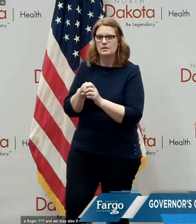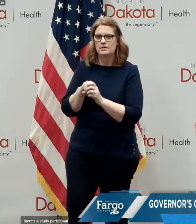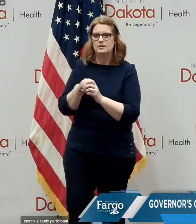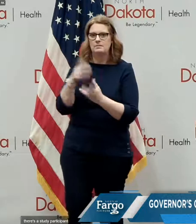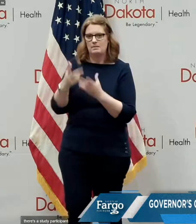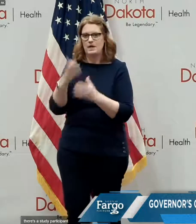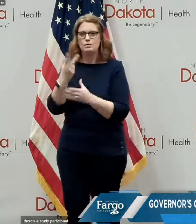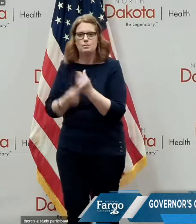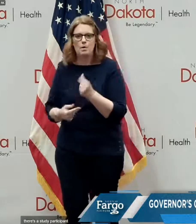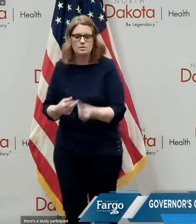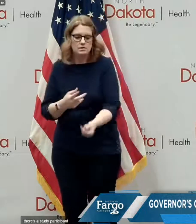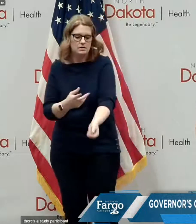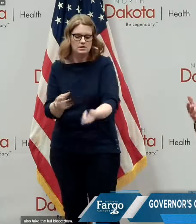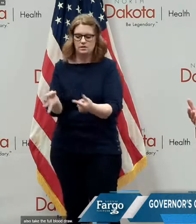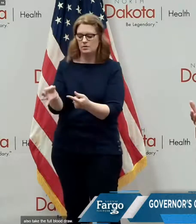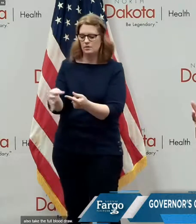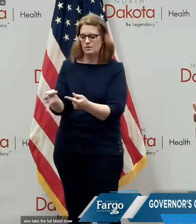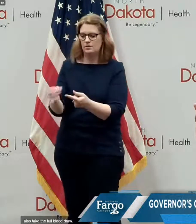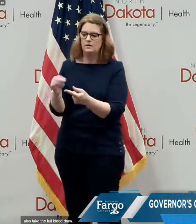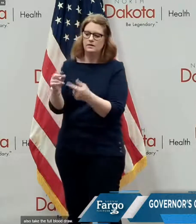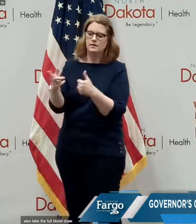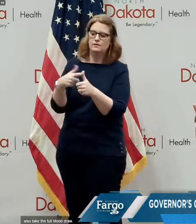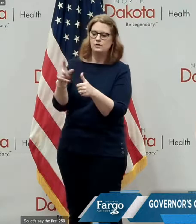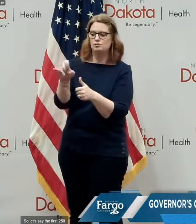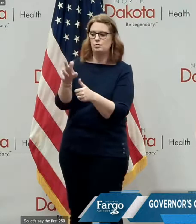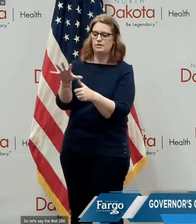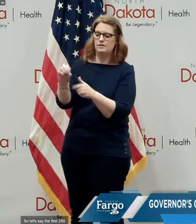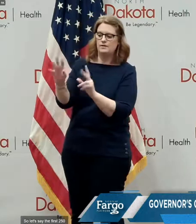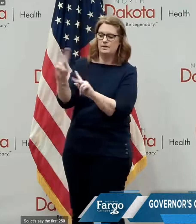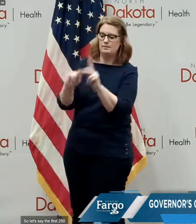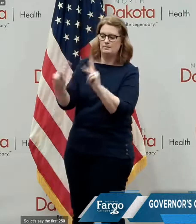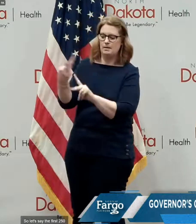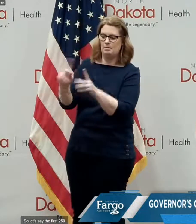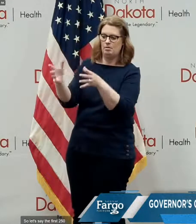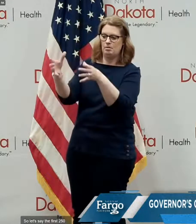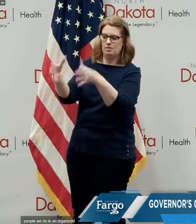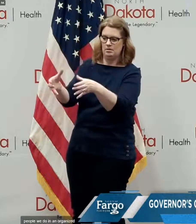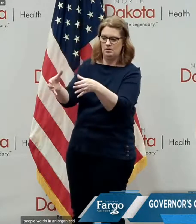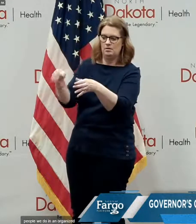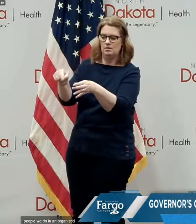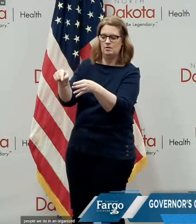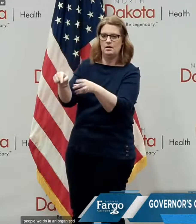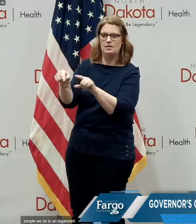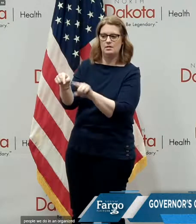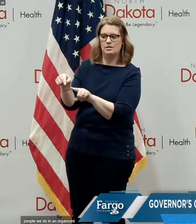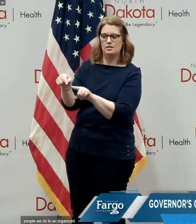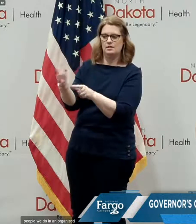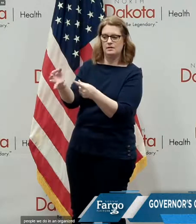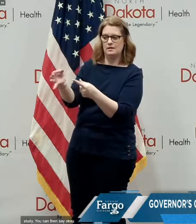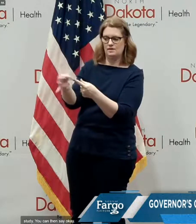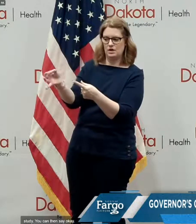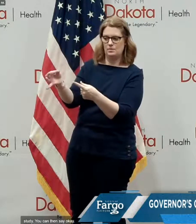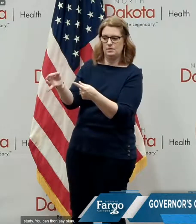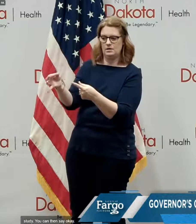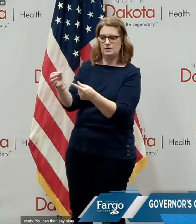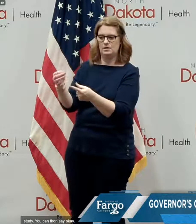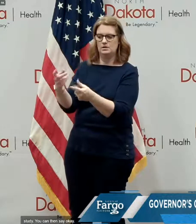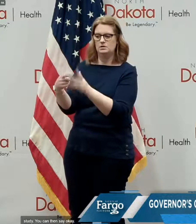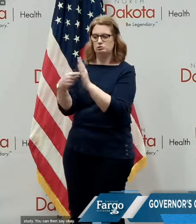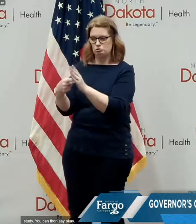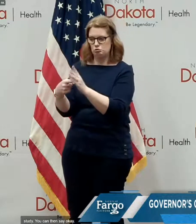draw. So let's say the first 250 people we do in an organized study, you could then say, okay, did the finger prick test